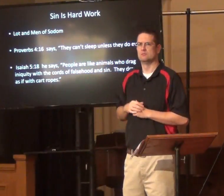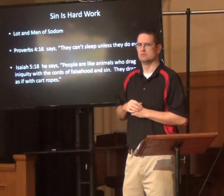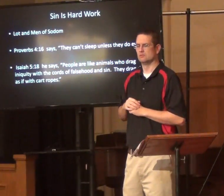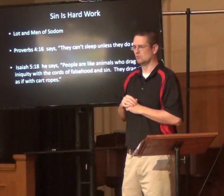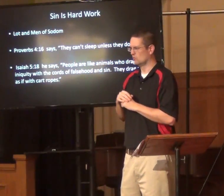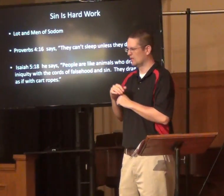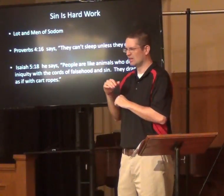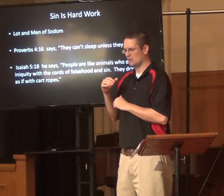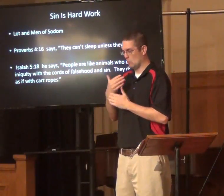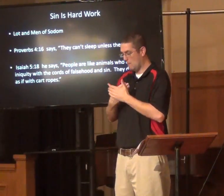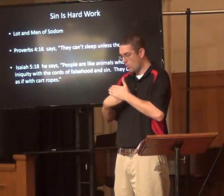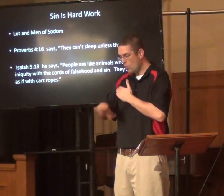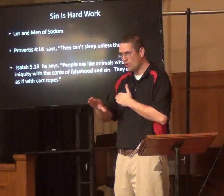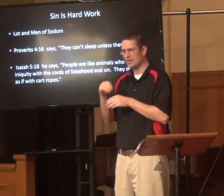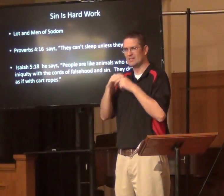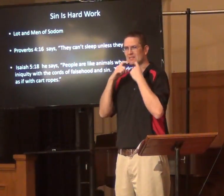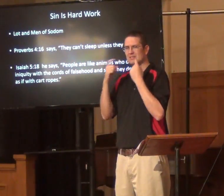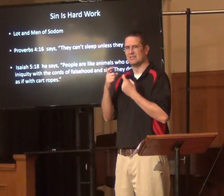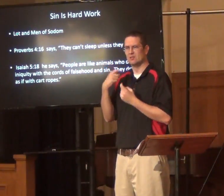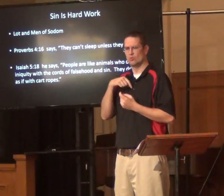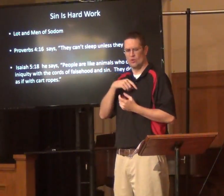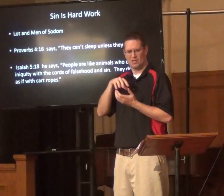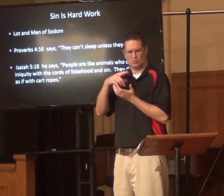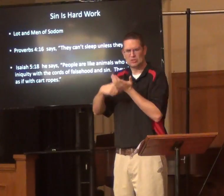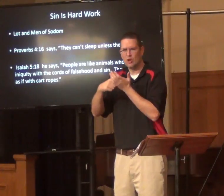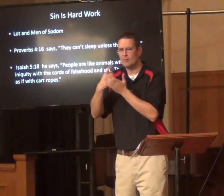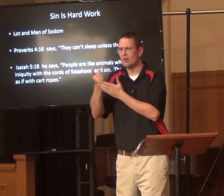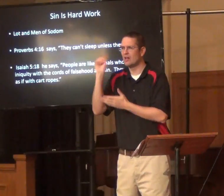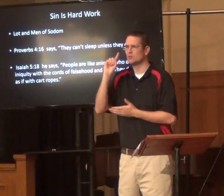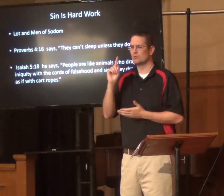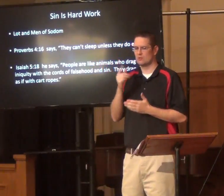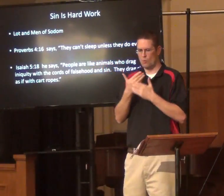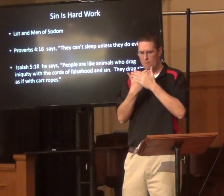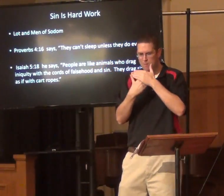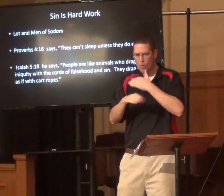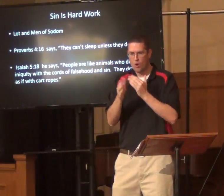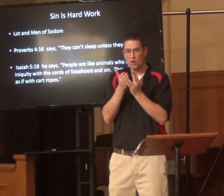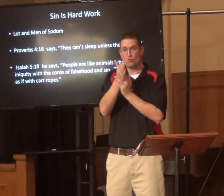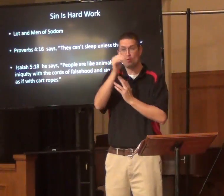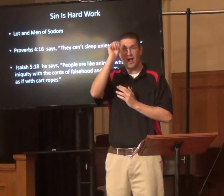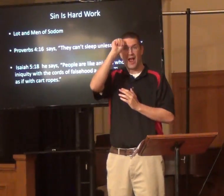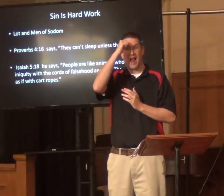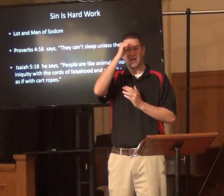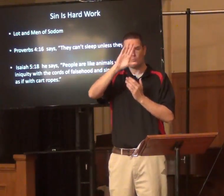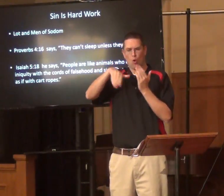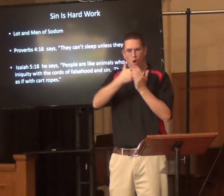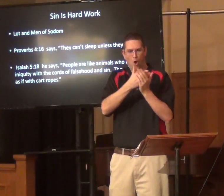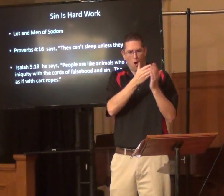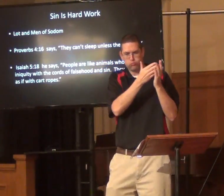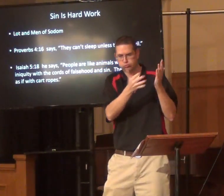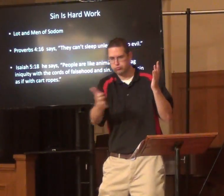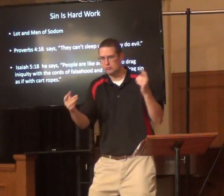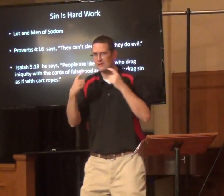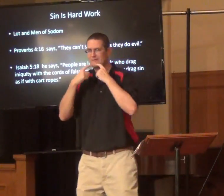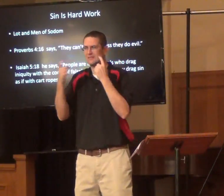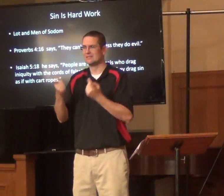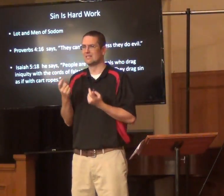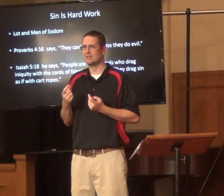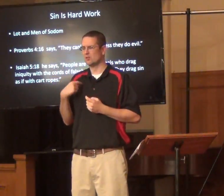same way with us. We're born in sin. We talked about it last week. Through Adam,